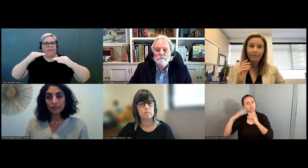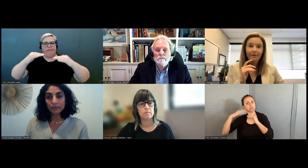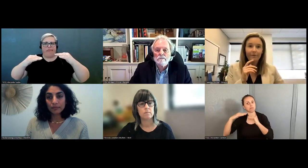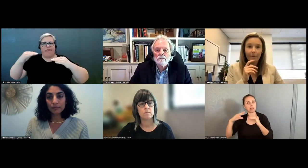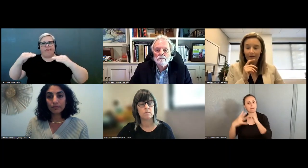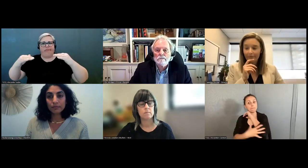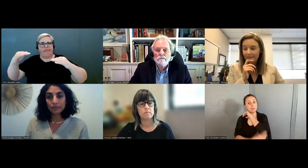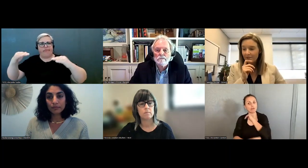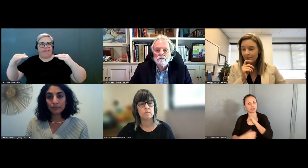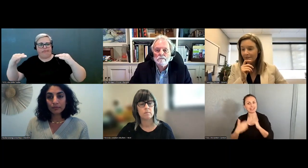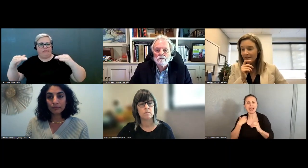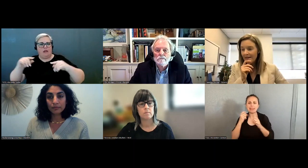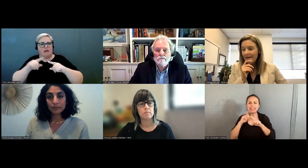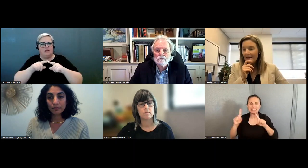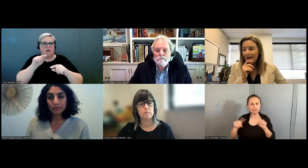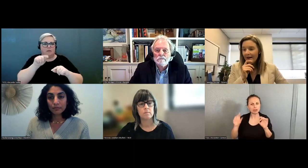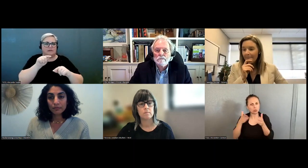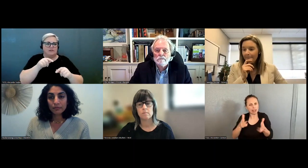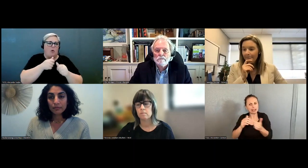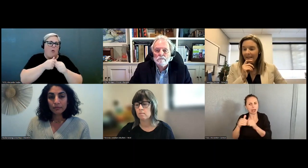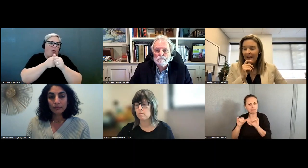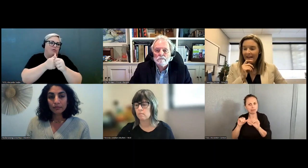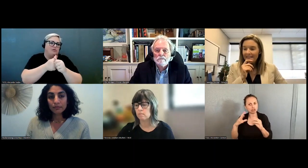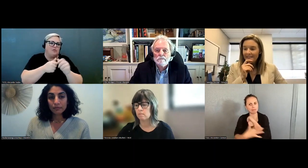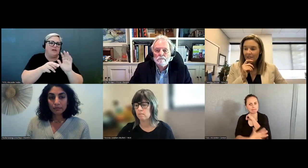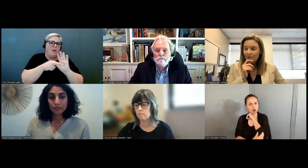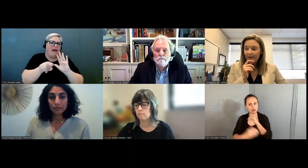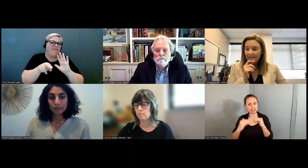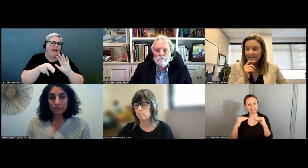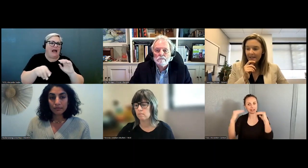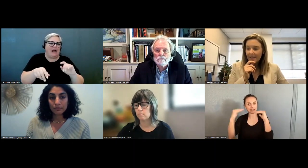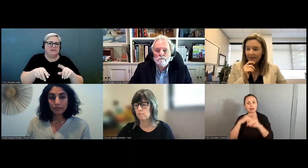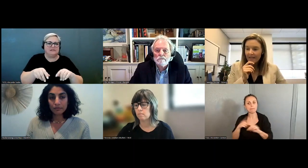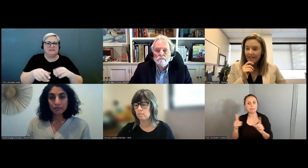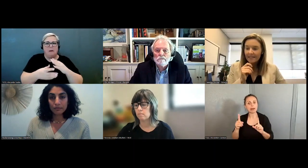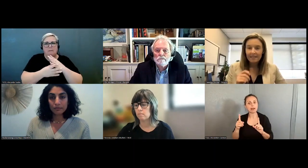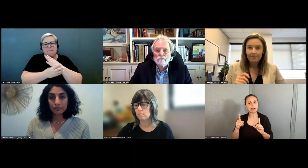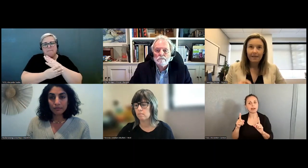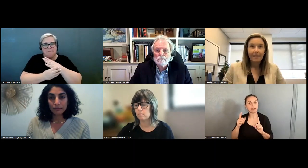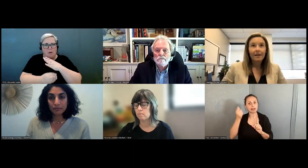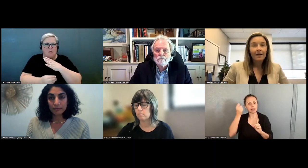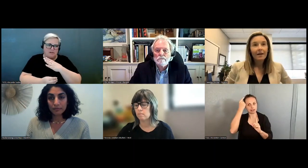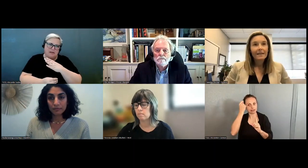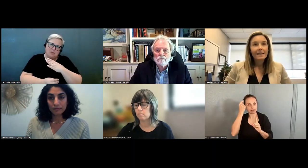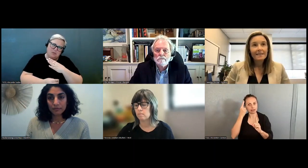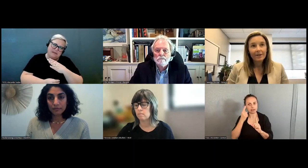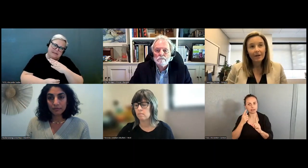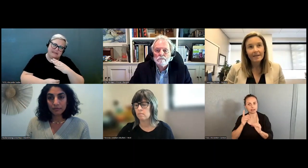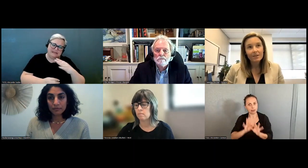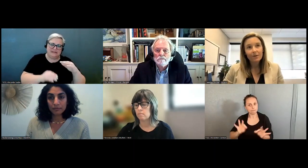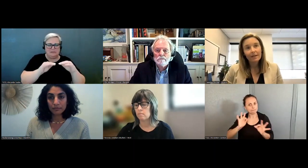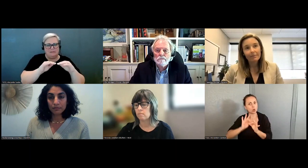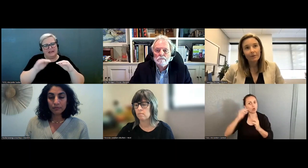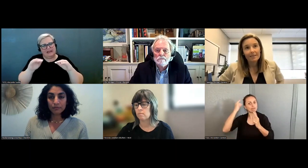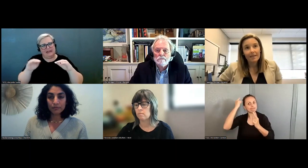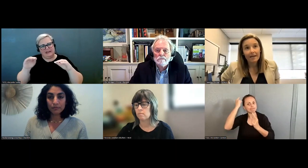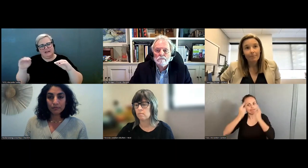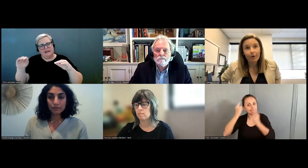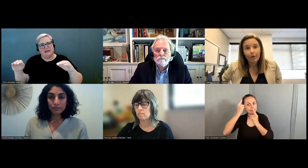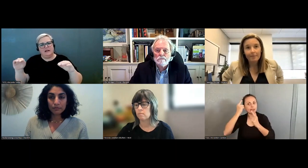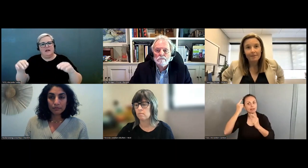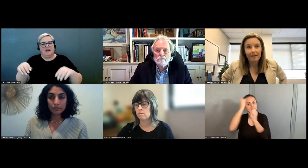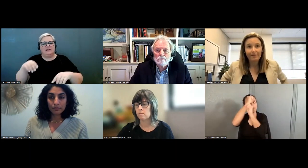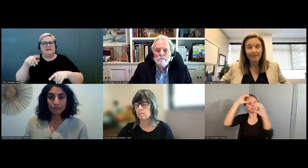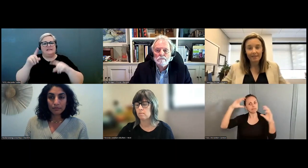There are a number of different poverty measures. And, I guess the thing that needs to be considered as you're thinking about